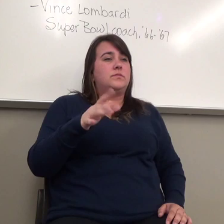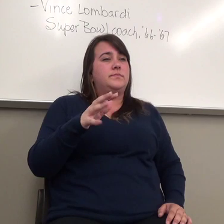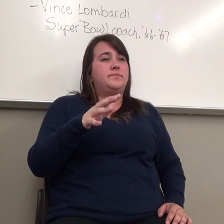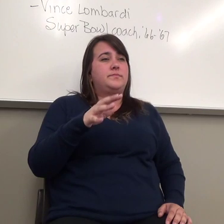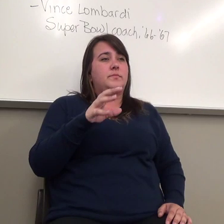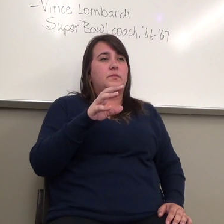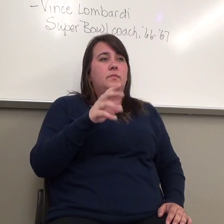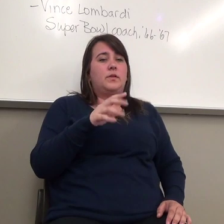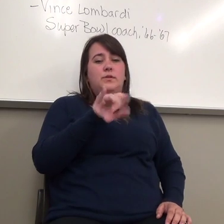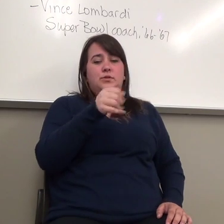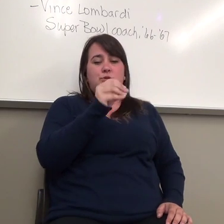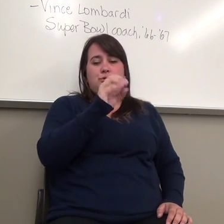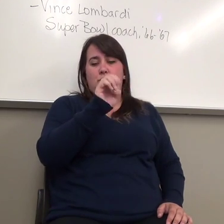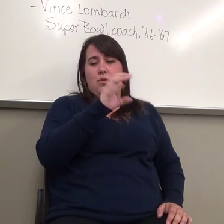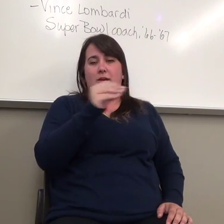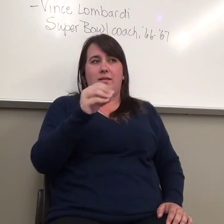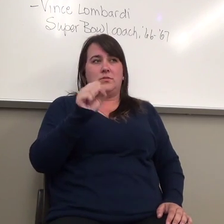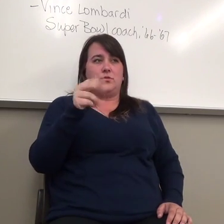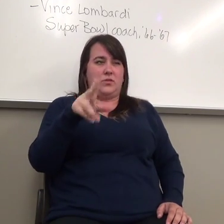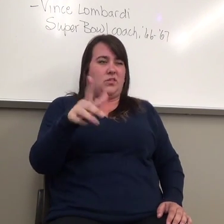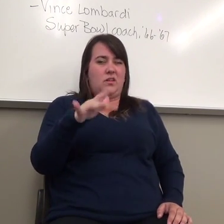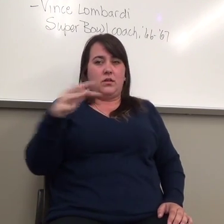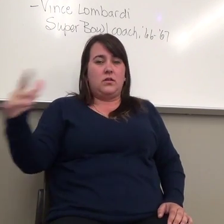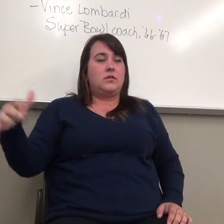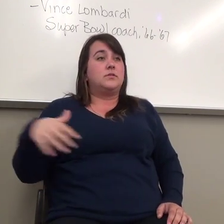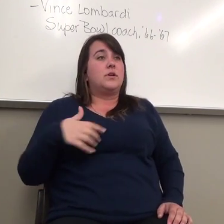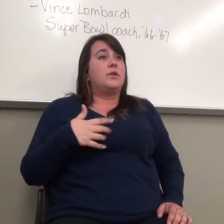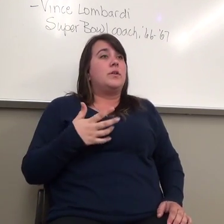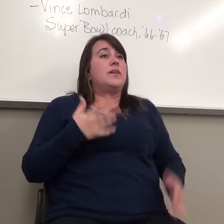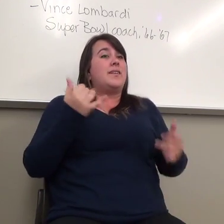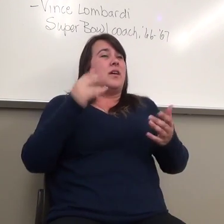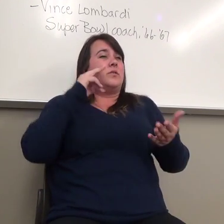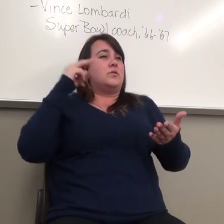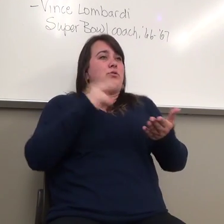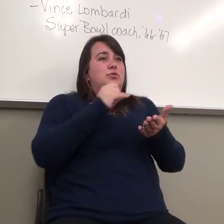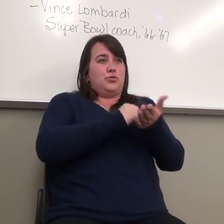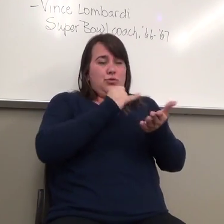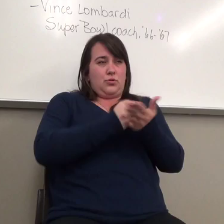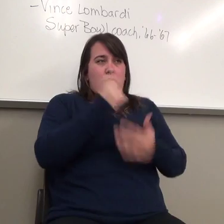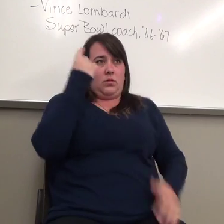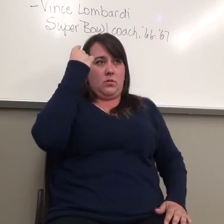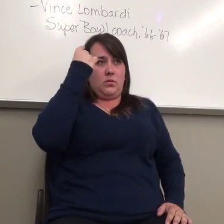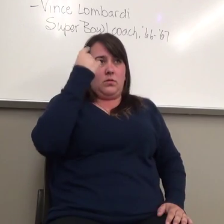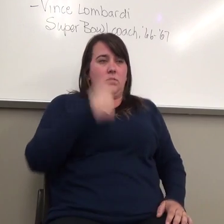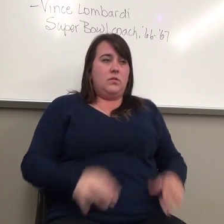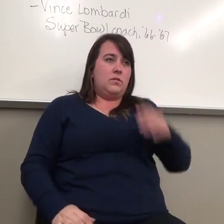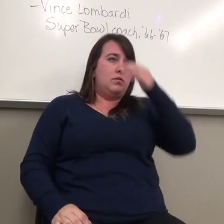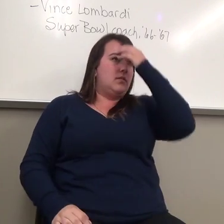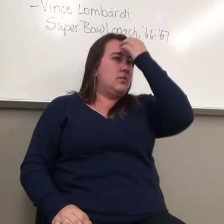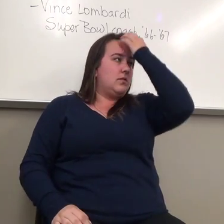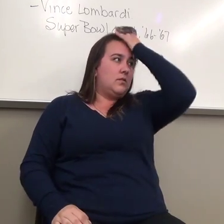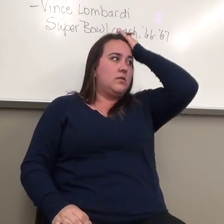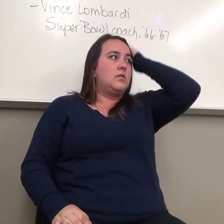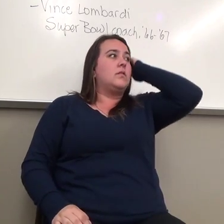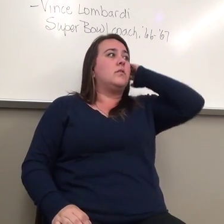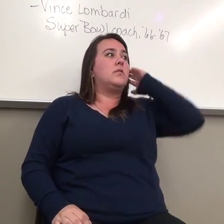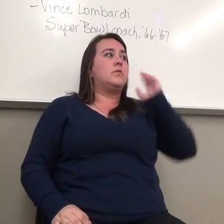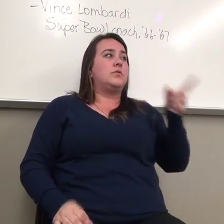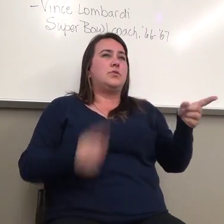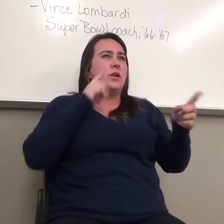Okay? Okay, now let's look at the journal. Do you have the topics for the last two journals?